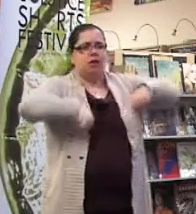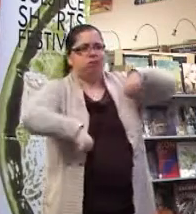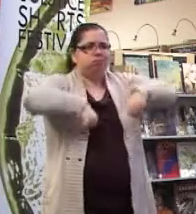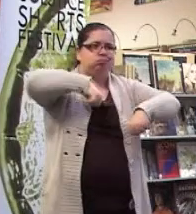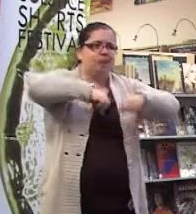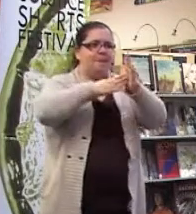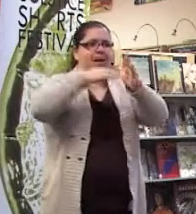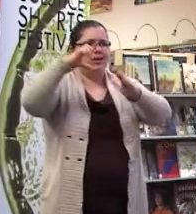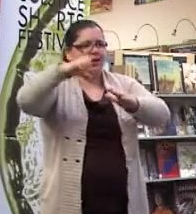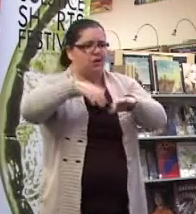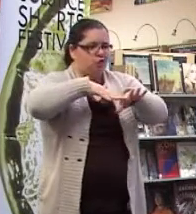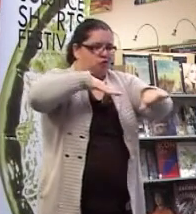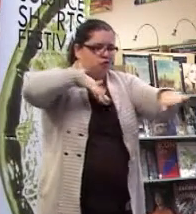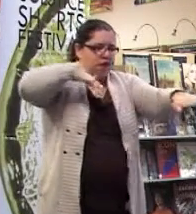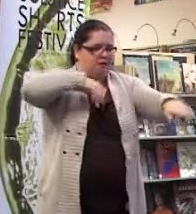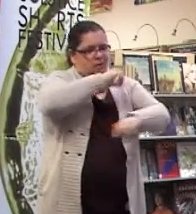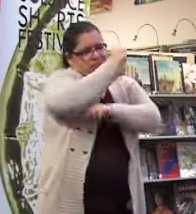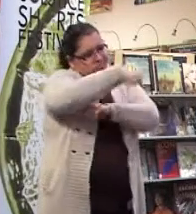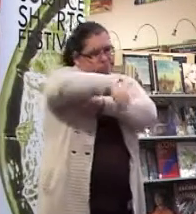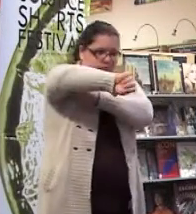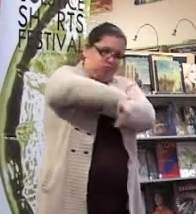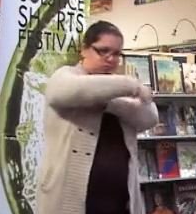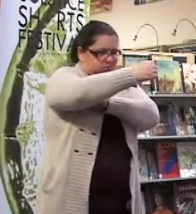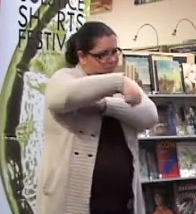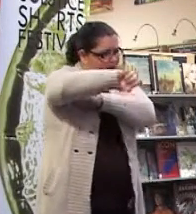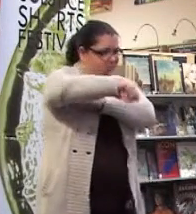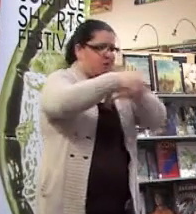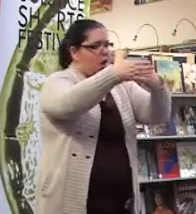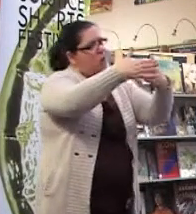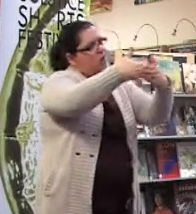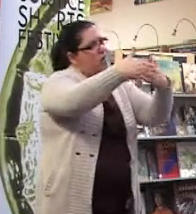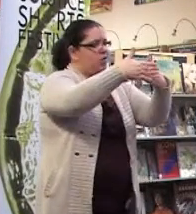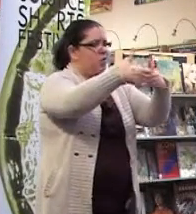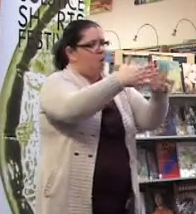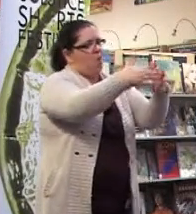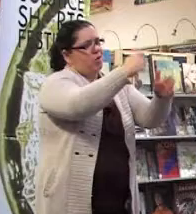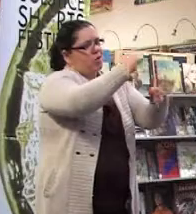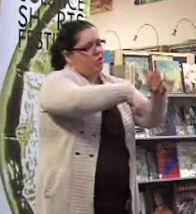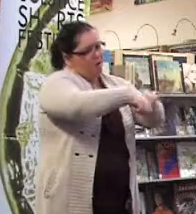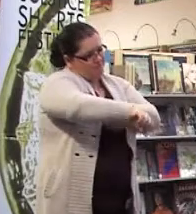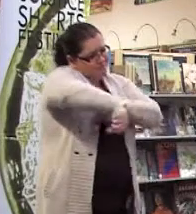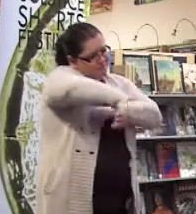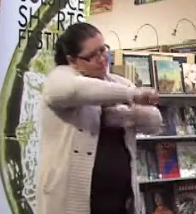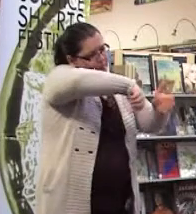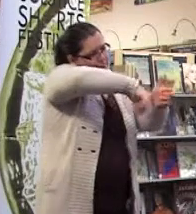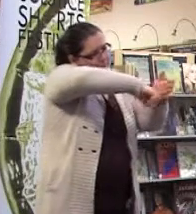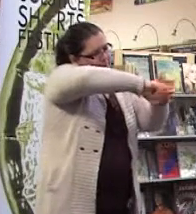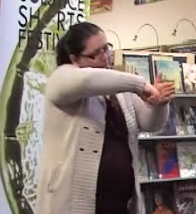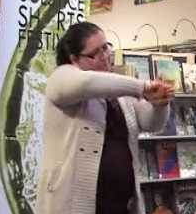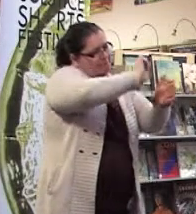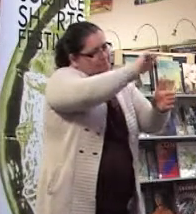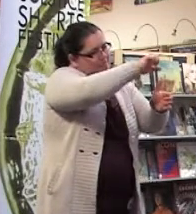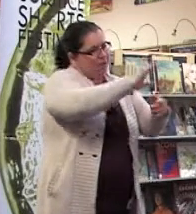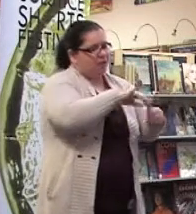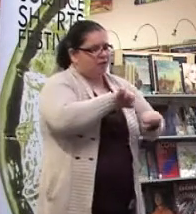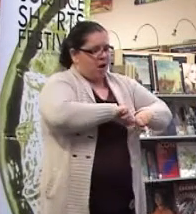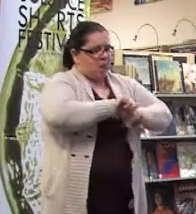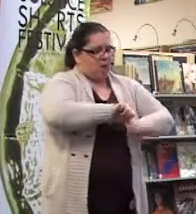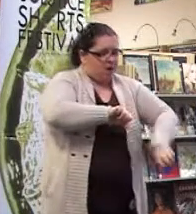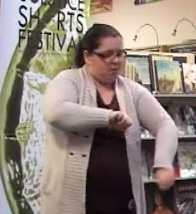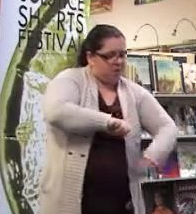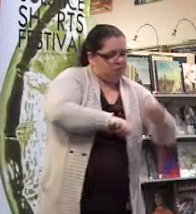United football traffic and swishing his huge trunk, tapping on the door of the corner shop with his trunk and sitting down to have his great palm